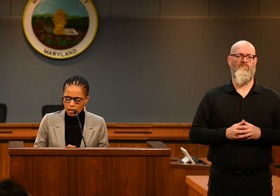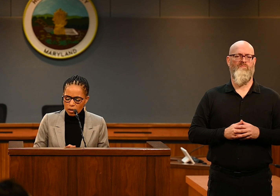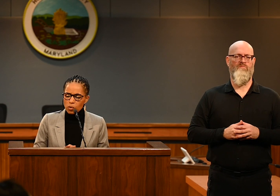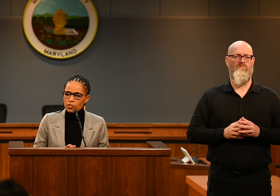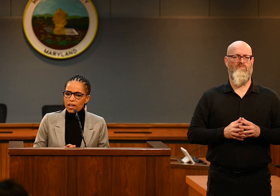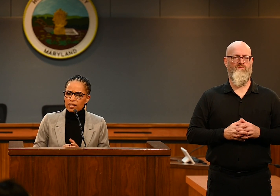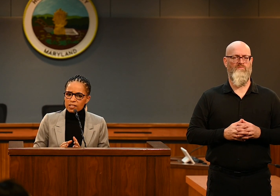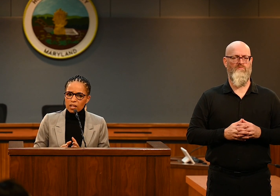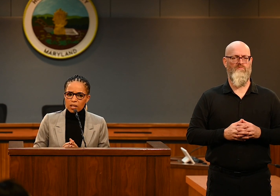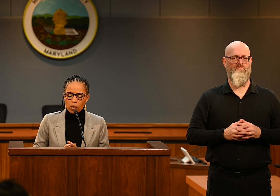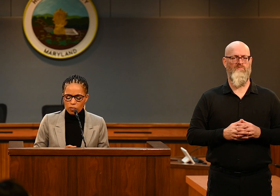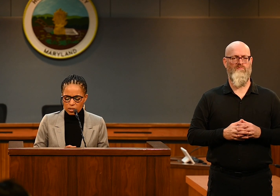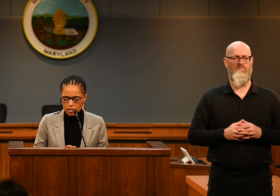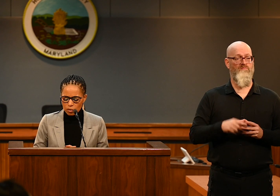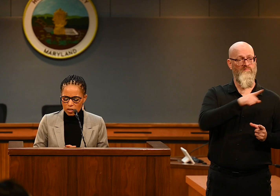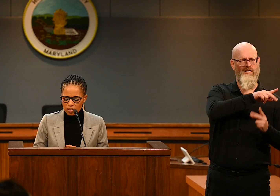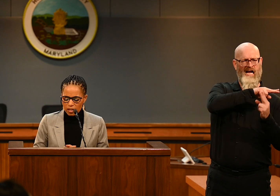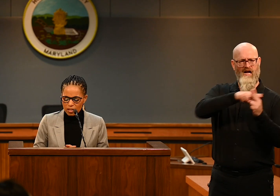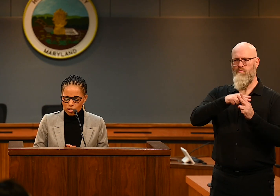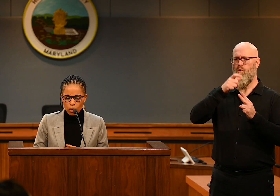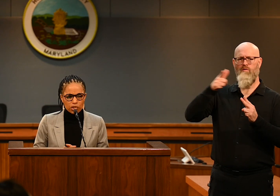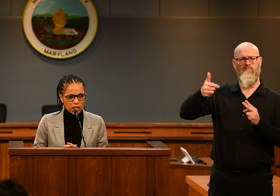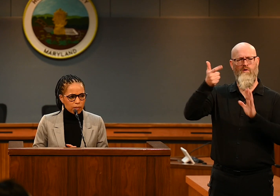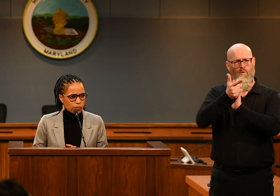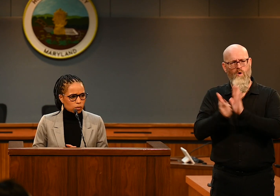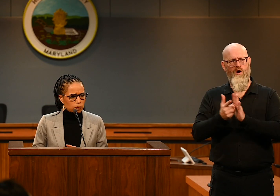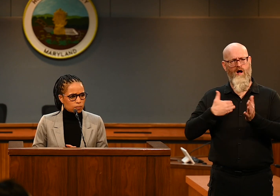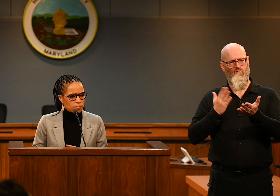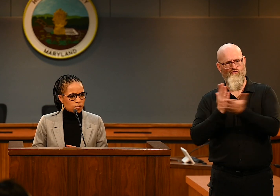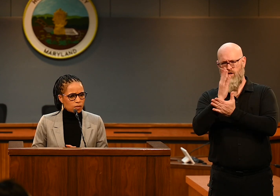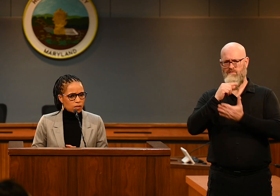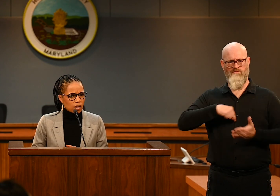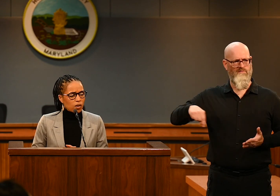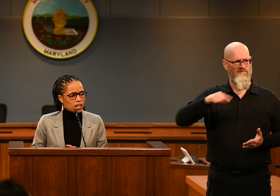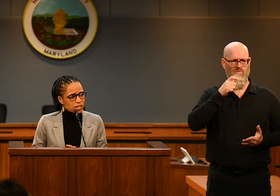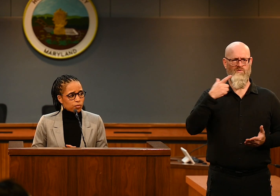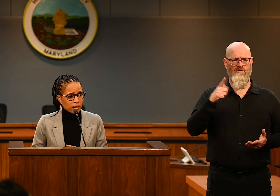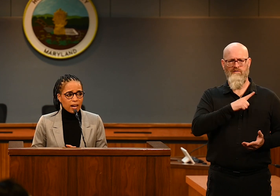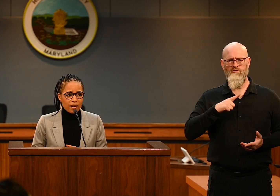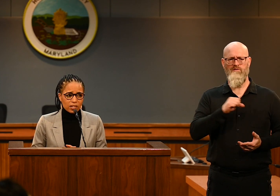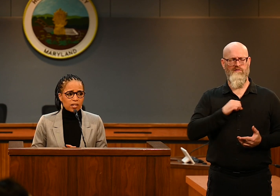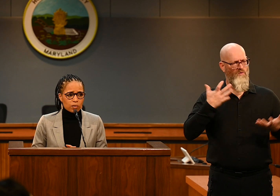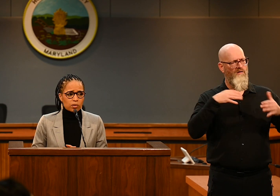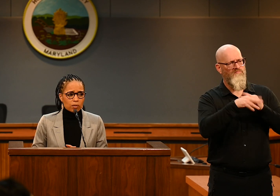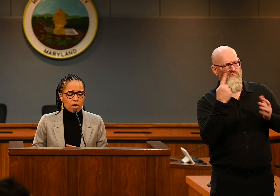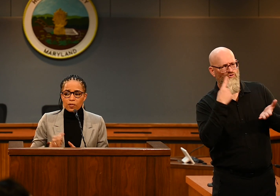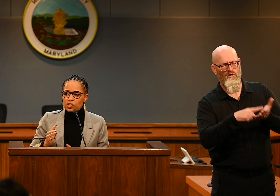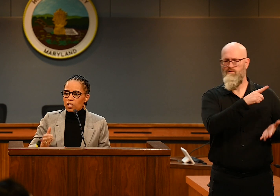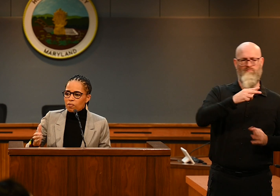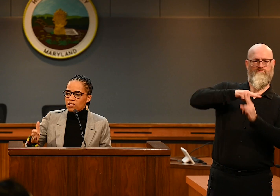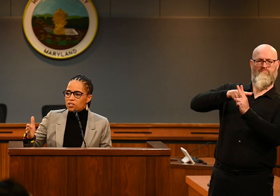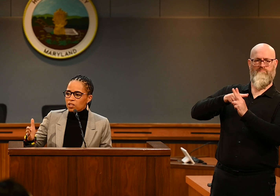lawmakers who are trying to conduct our oversight duties, and it is so shameful. Our country, I have to tell you,